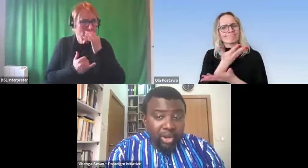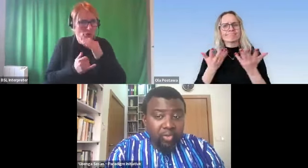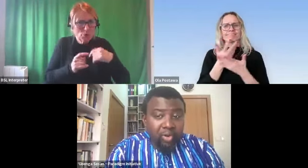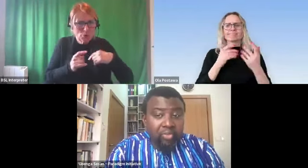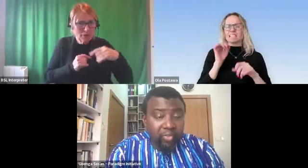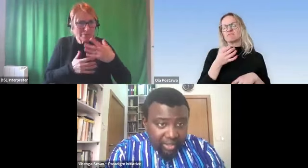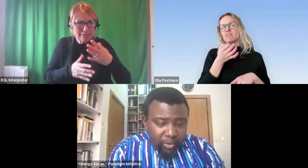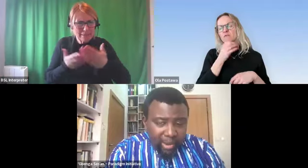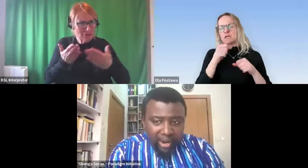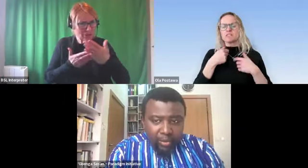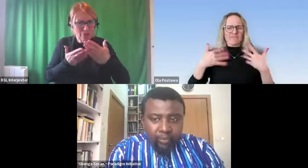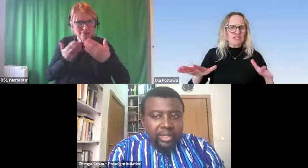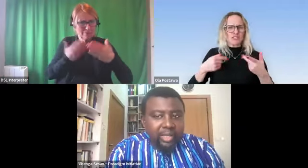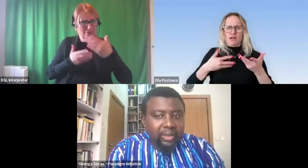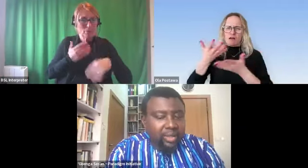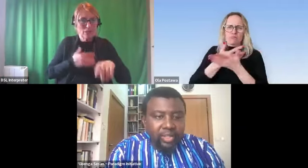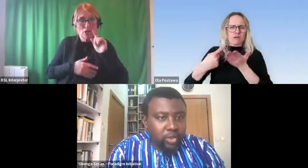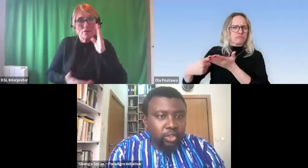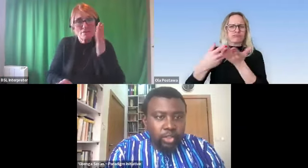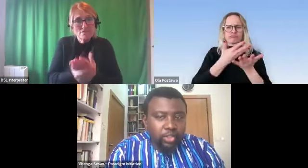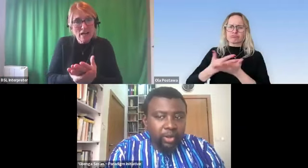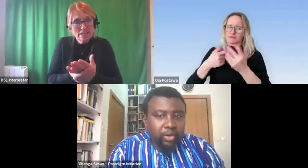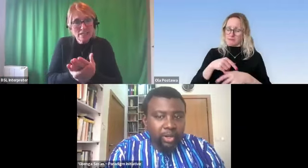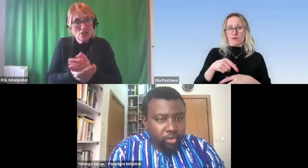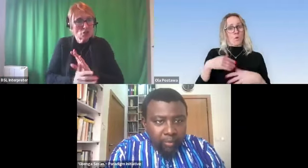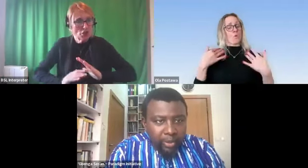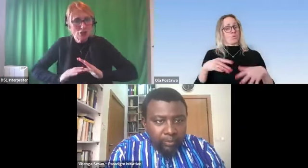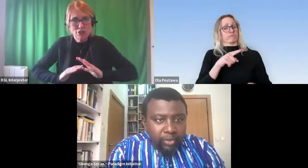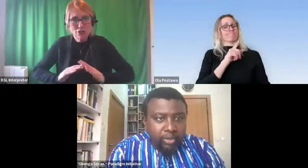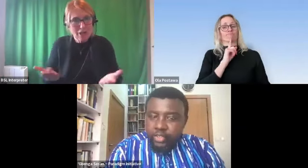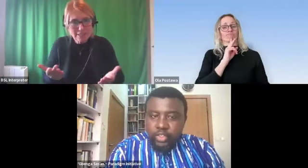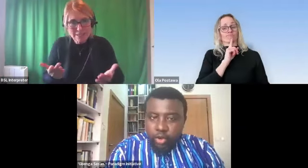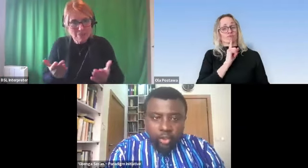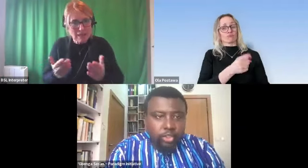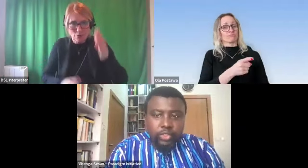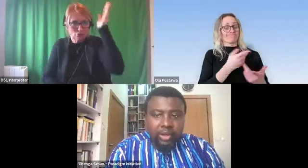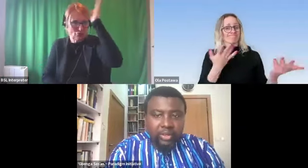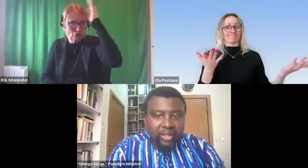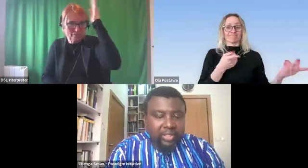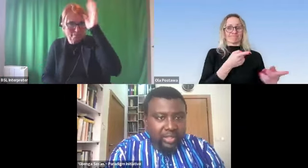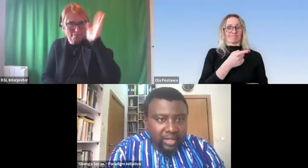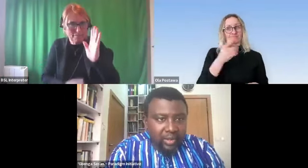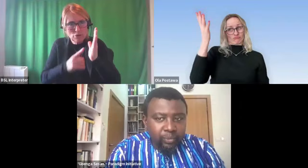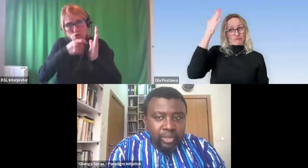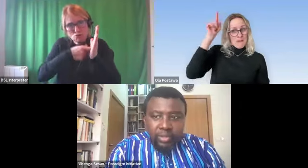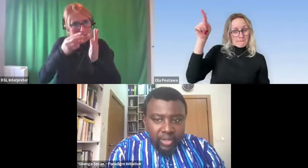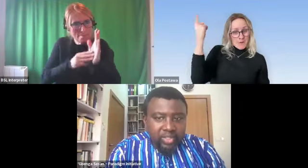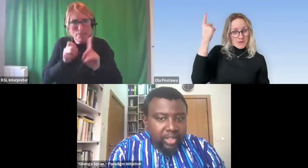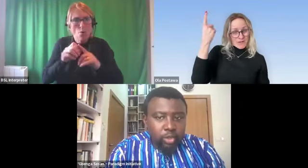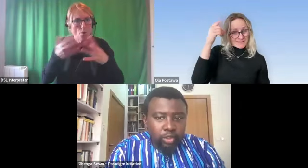one thing we know for a fact right now is that this is not just about Donald Trump. This is not just about the United